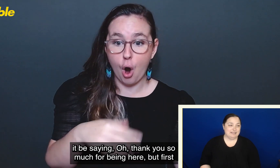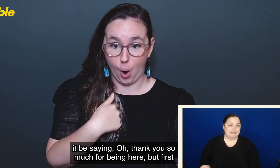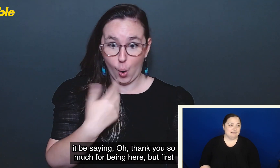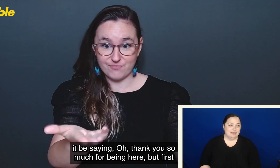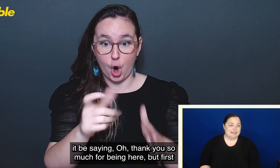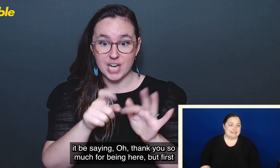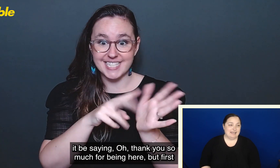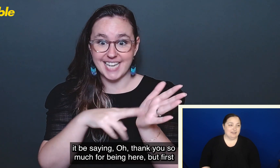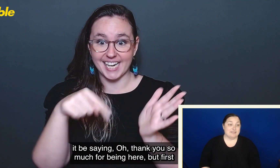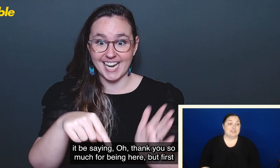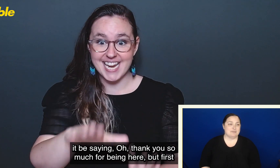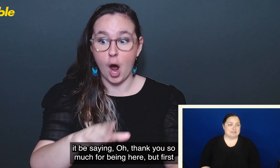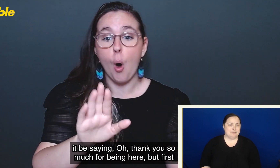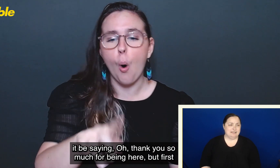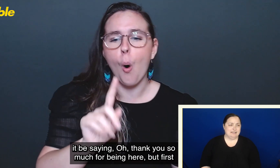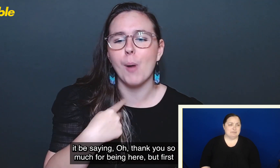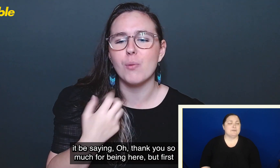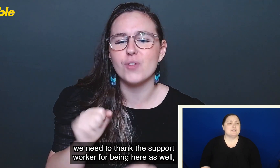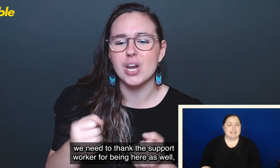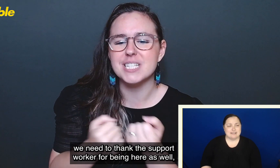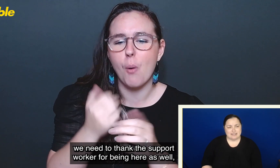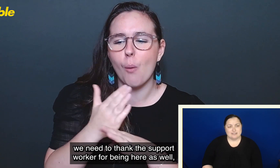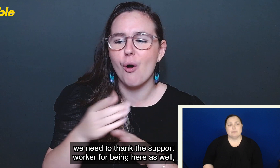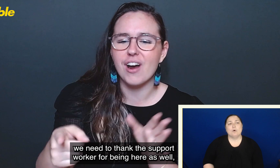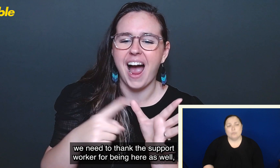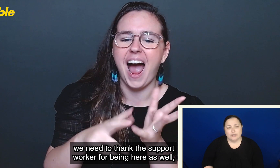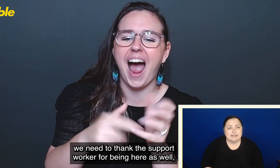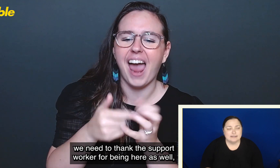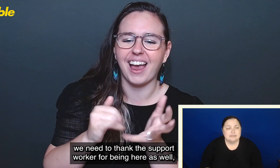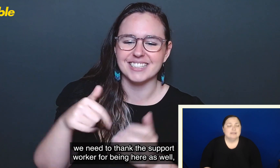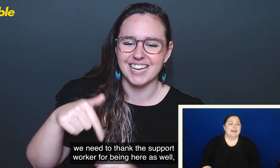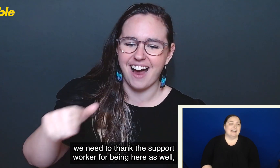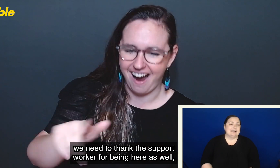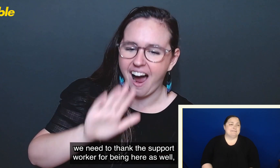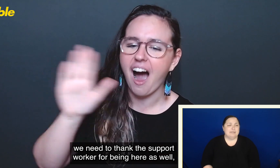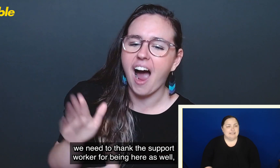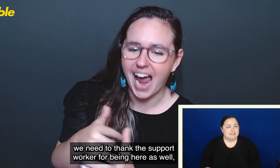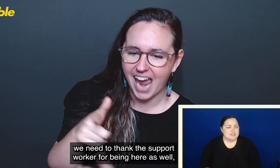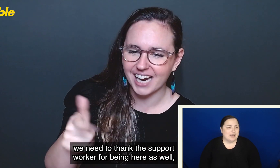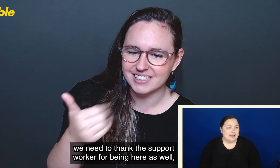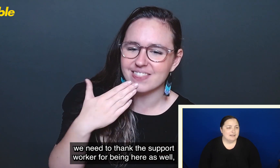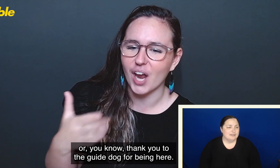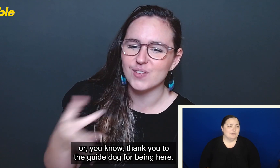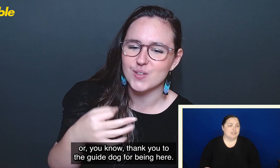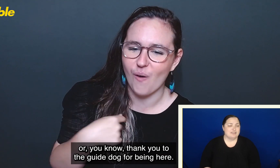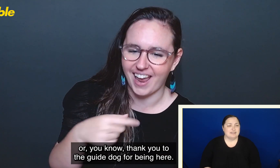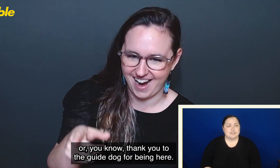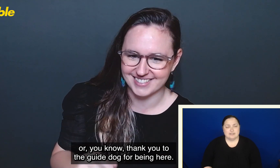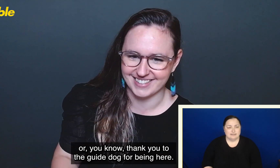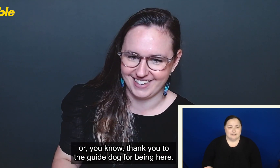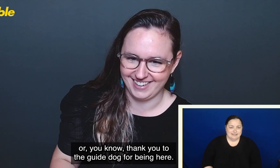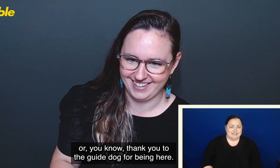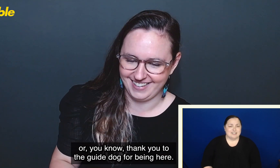it be saying, oh, thank you so much for being here, but first we need to thank the support worker for being here as well, or, thank you